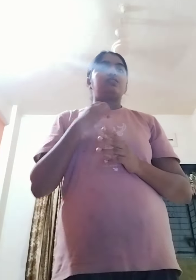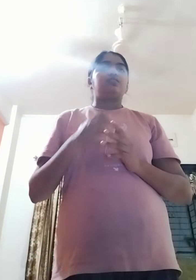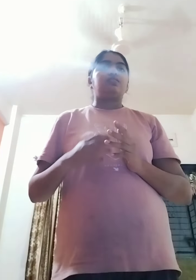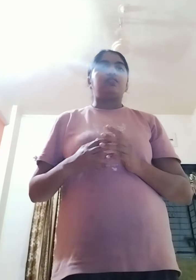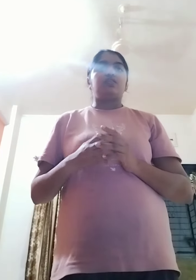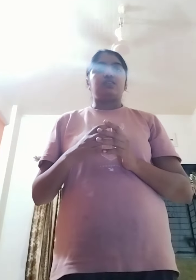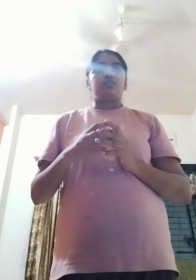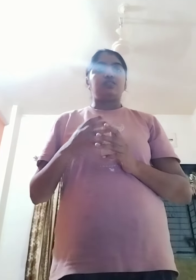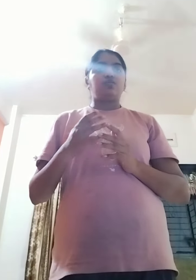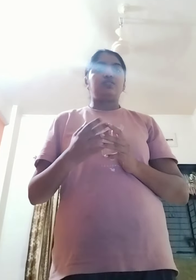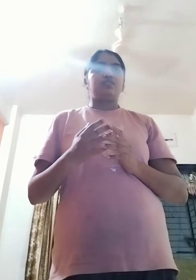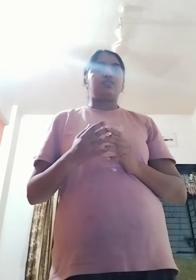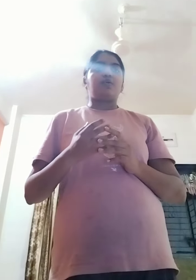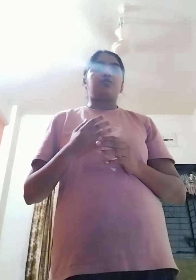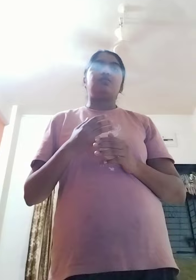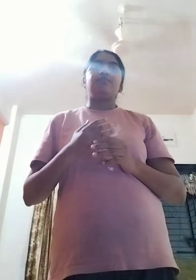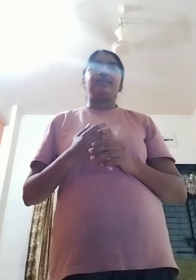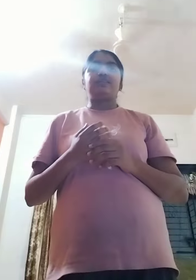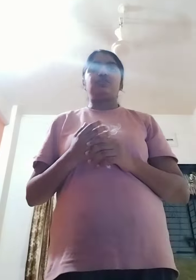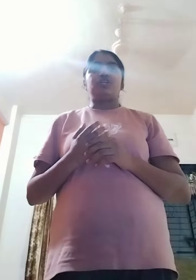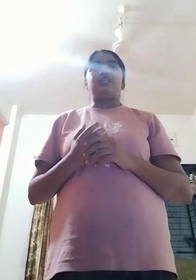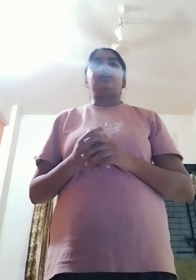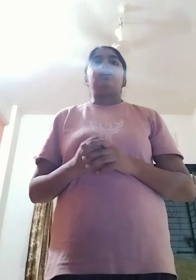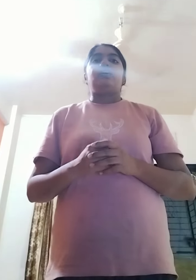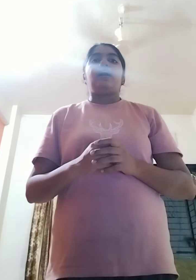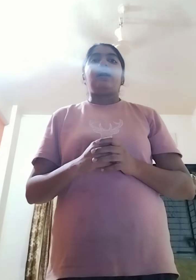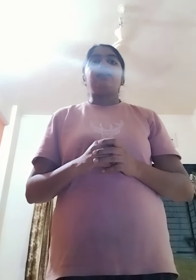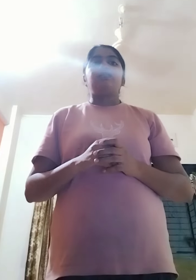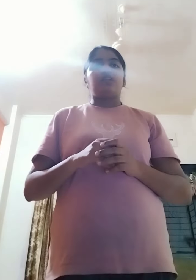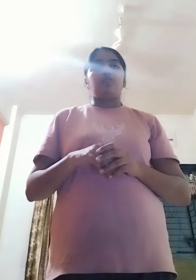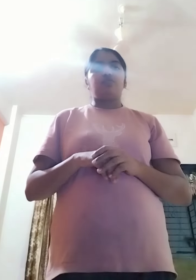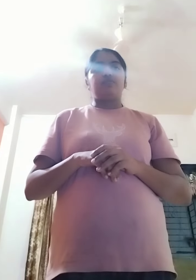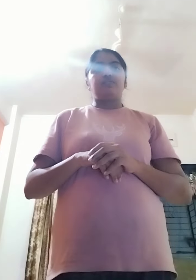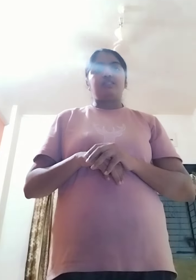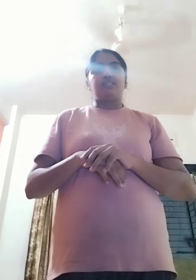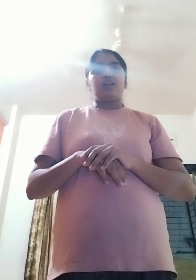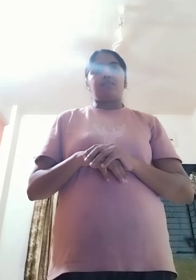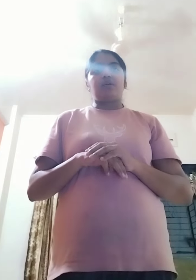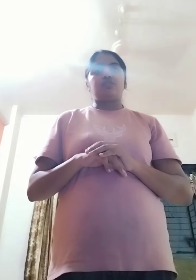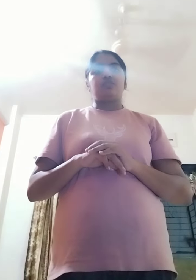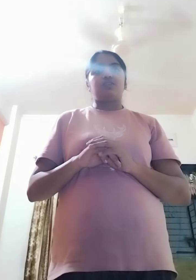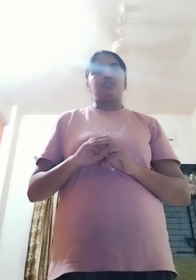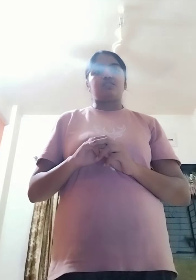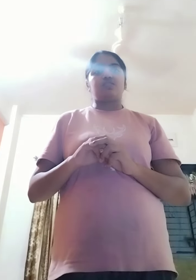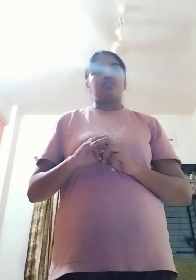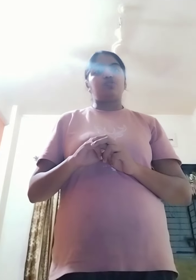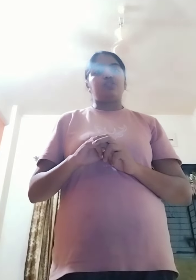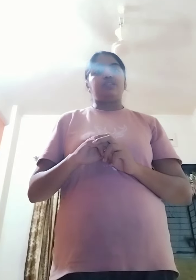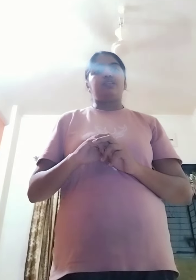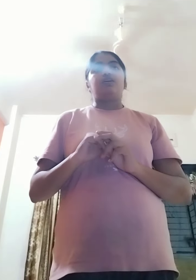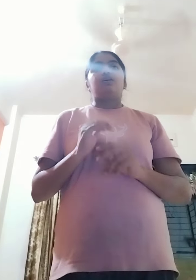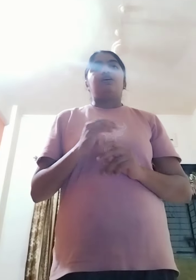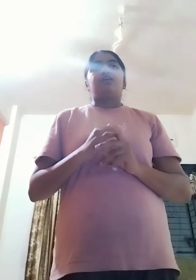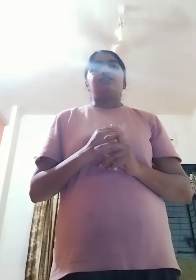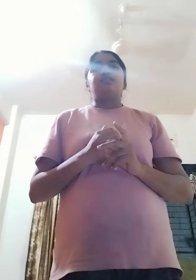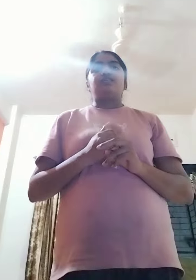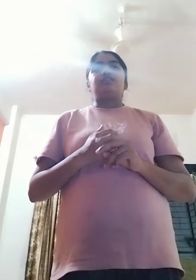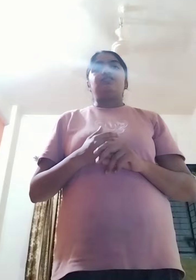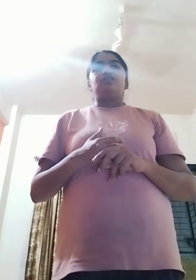constructor, so this is about the method chaining, and now we will see about the constructor chaining. Constructor chaining